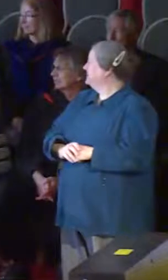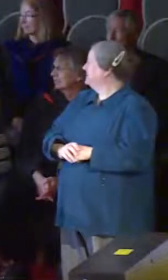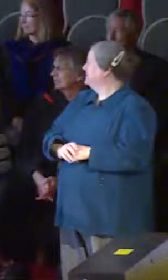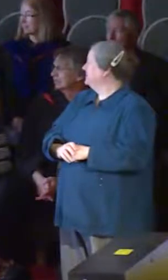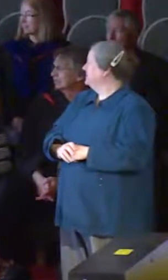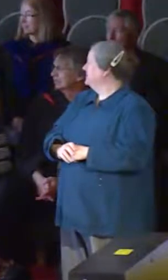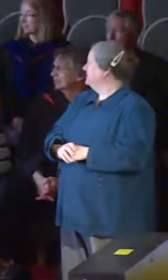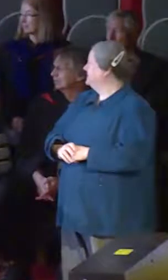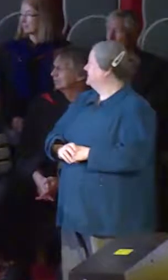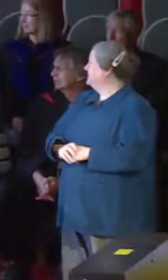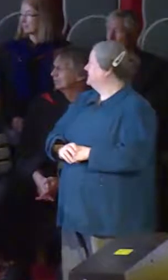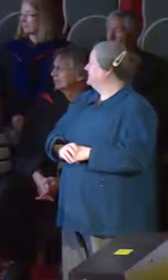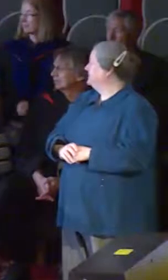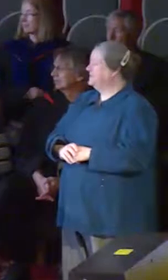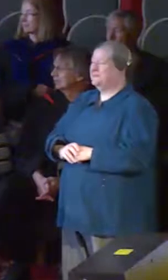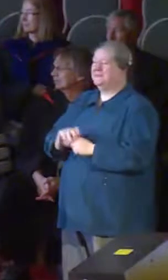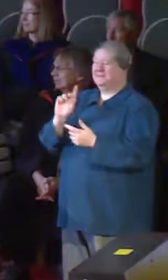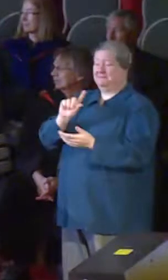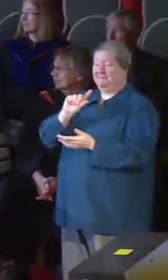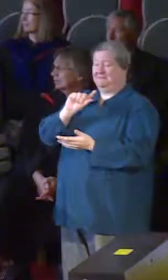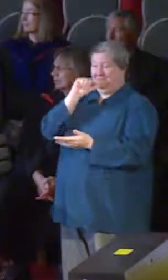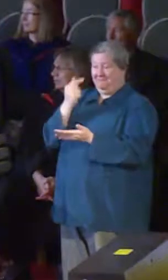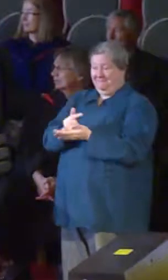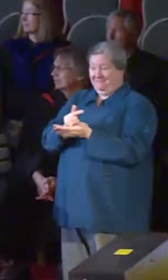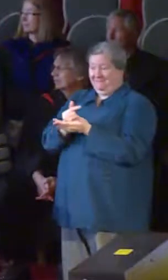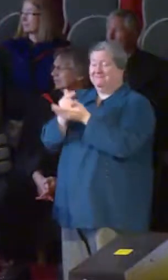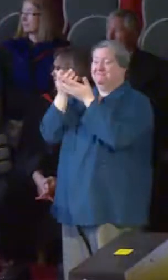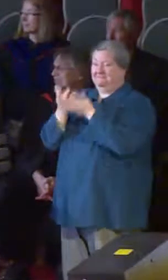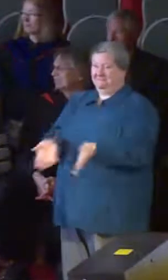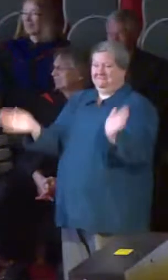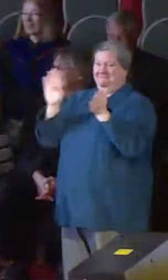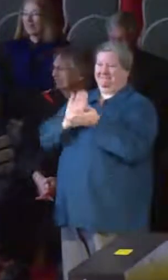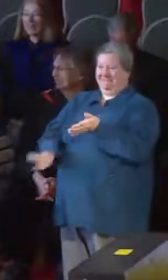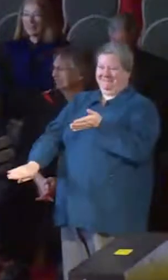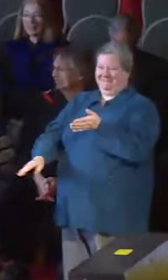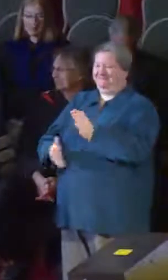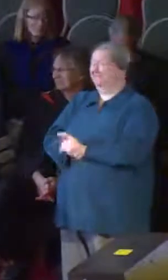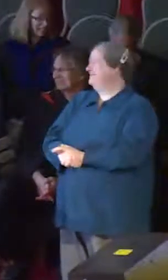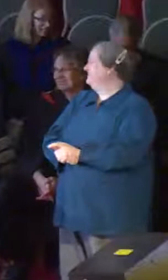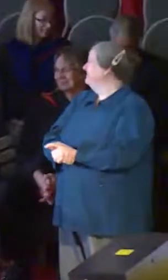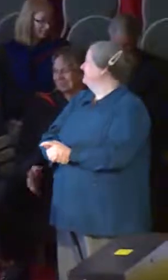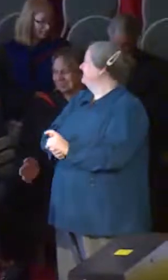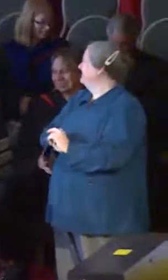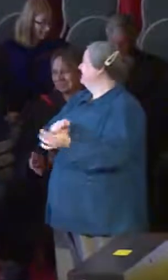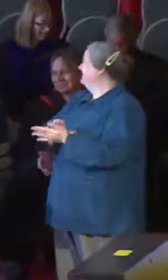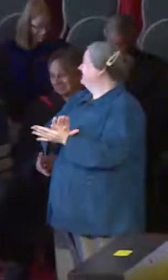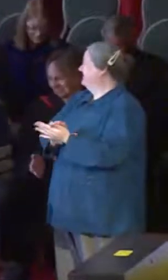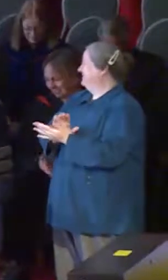Convocation is dismissed. Thank you.